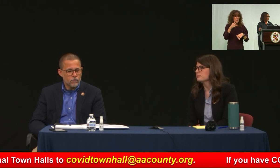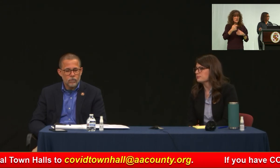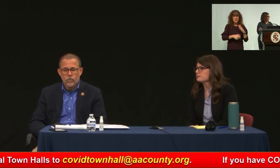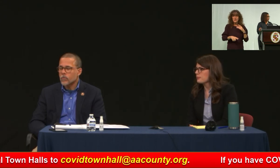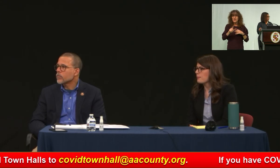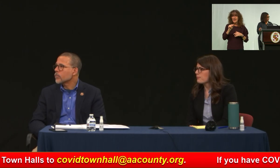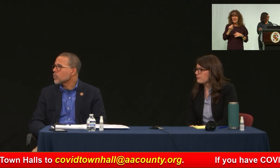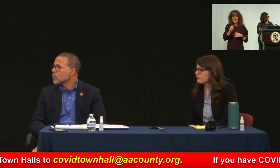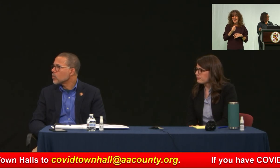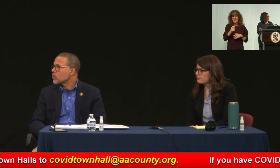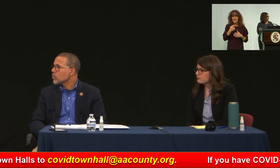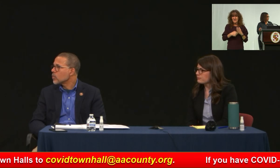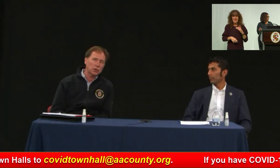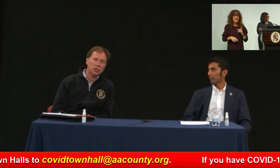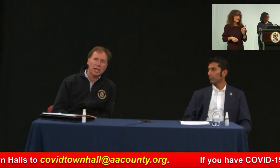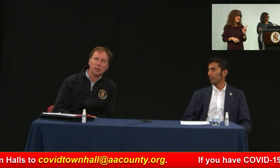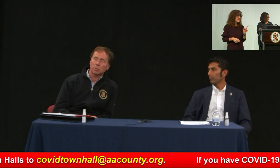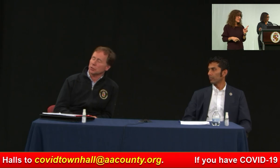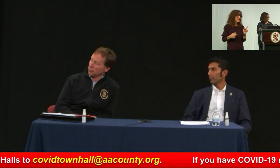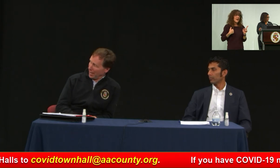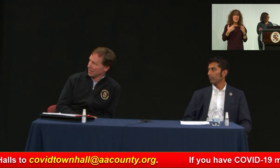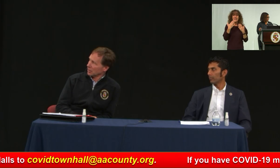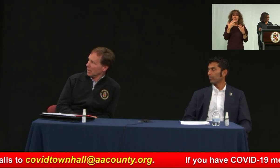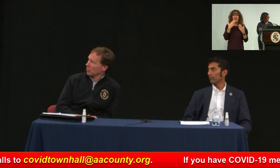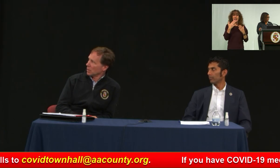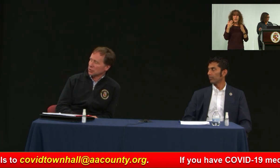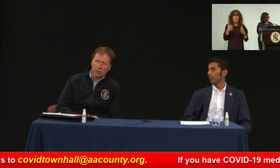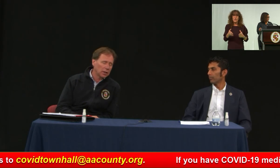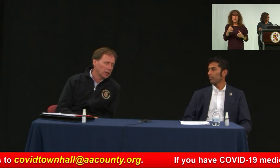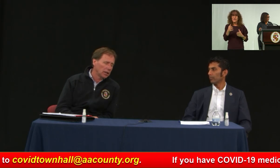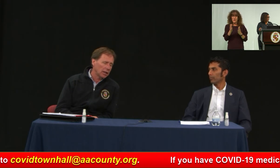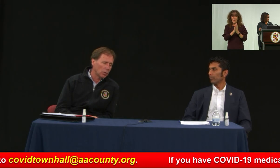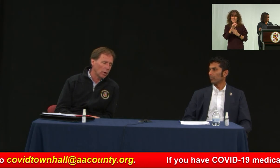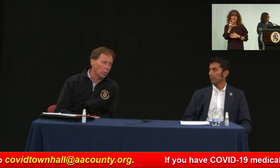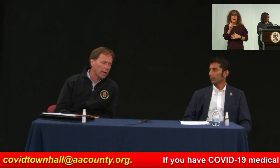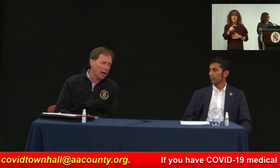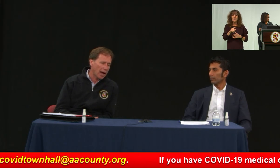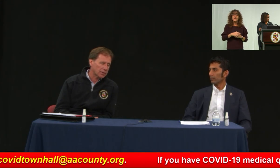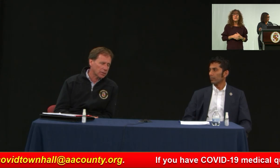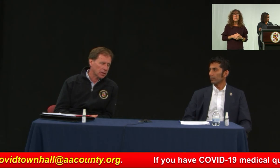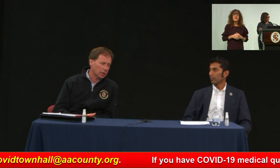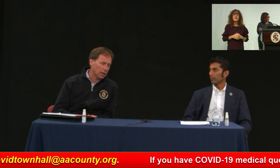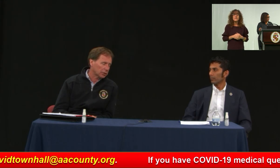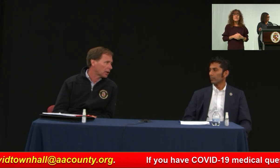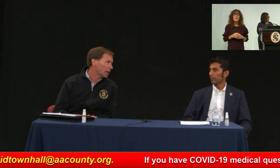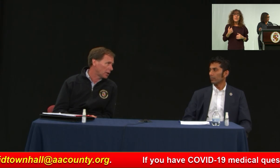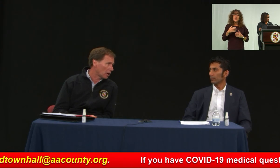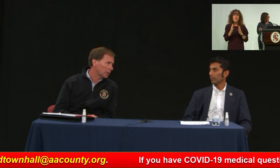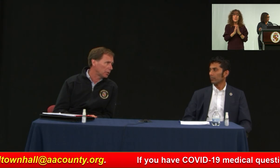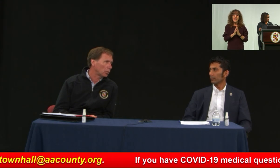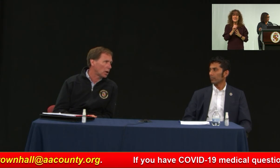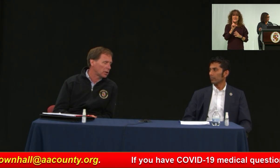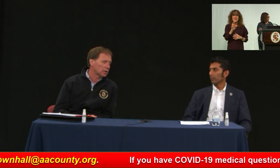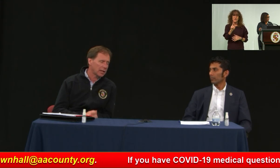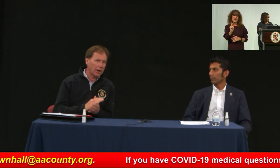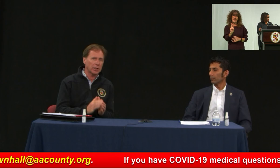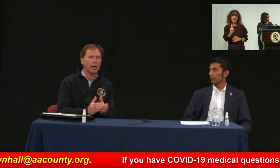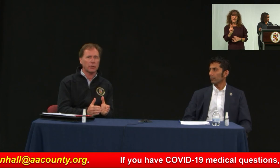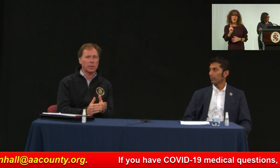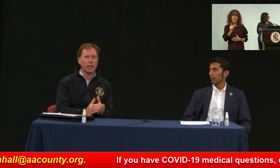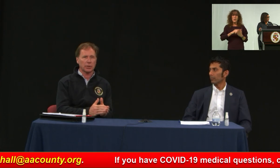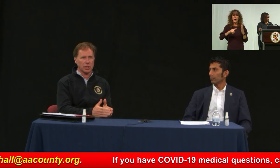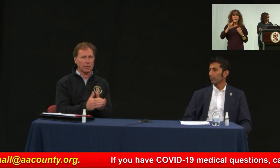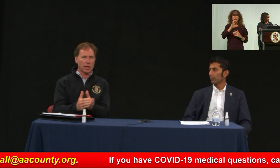essential. And I would just thank the person for asking that question. When we asked Dr. Kelly and Arman what